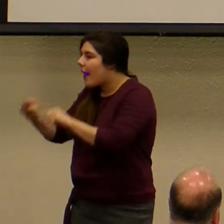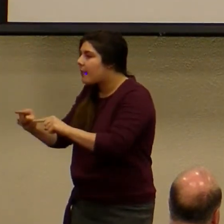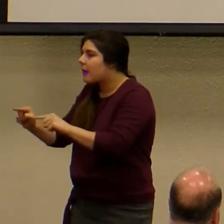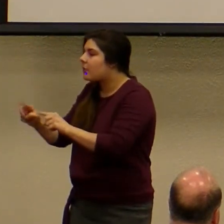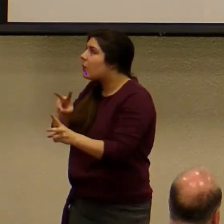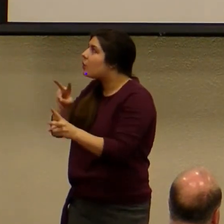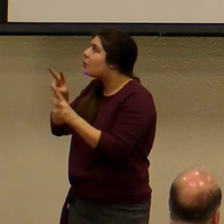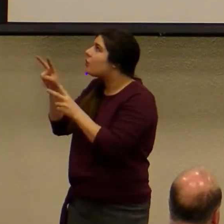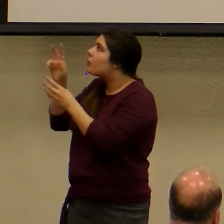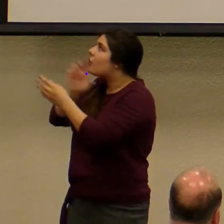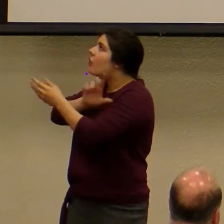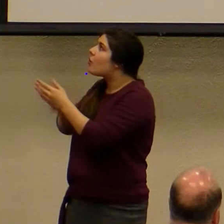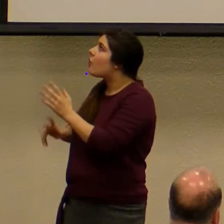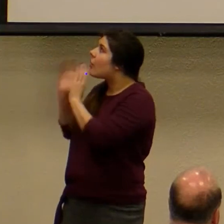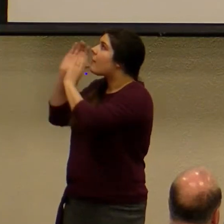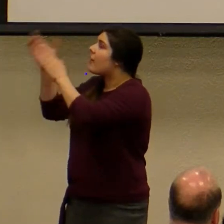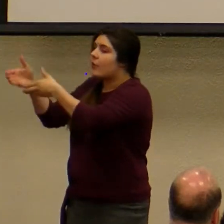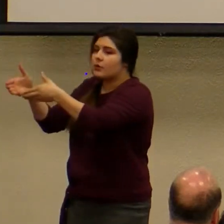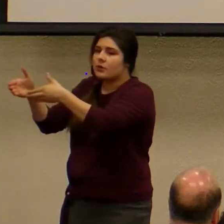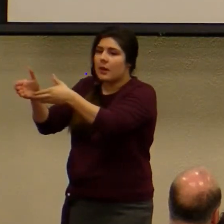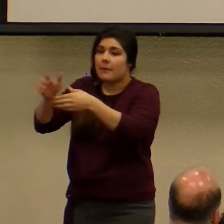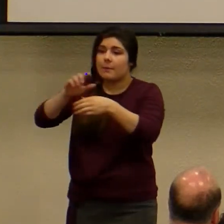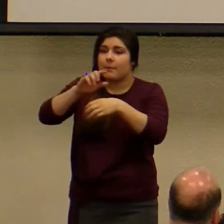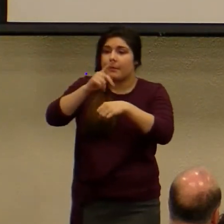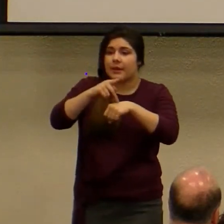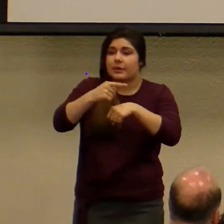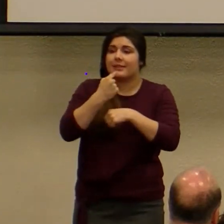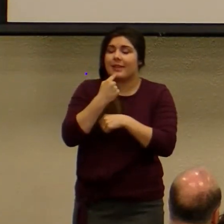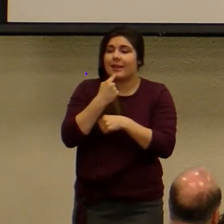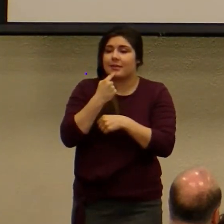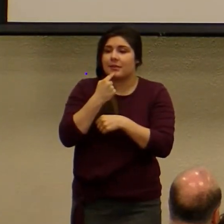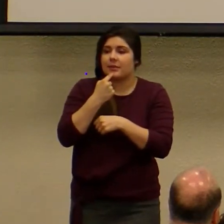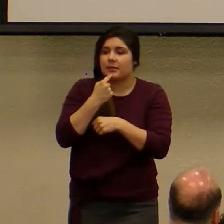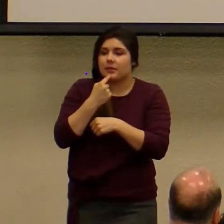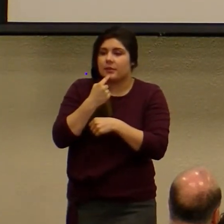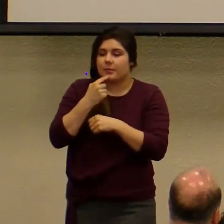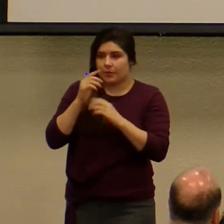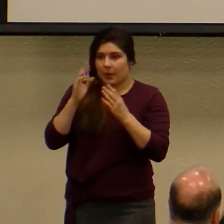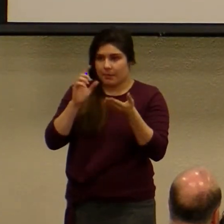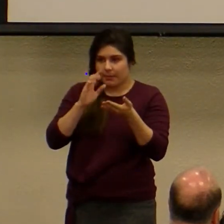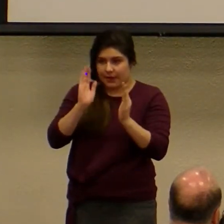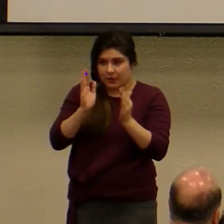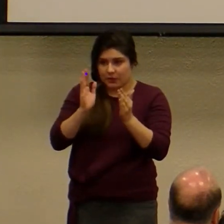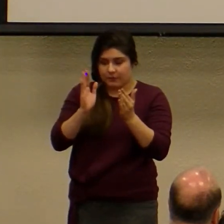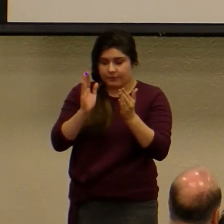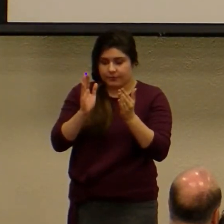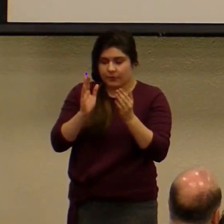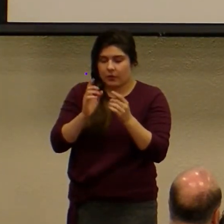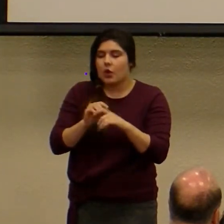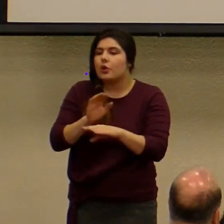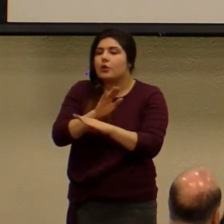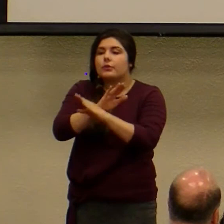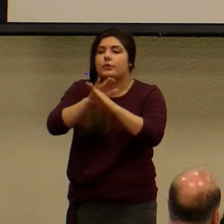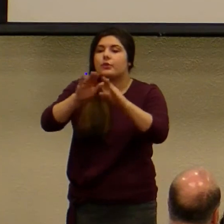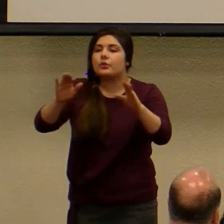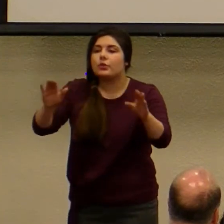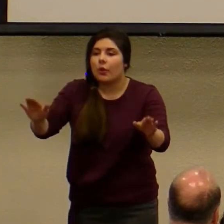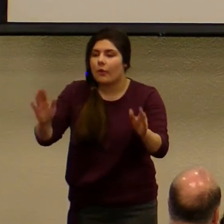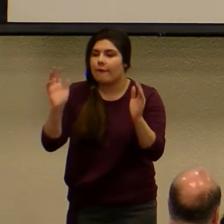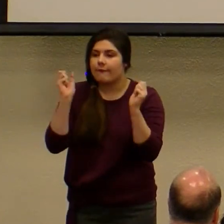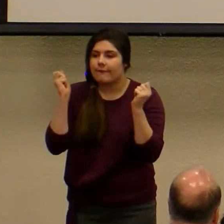hosts. Peter says in 1 Peter 3 and verse 14 and 15, watch the segue. Do not fear